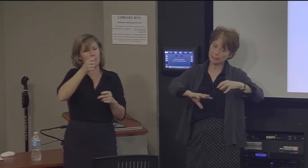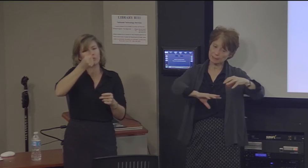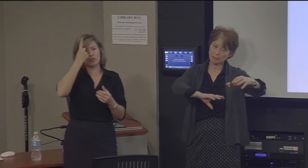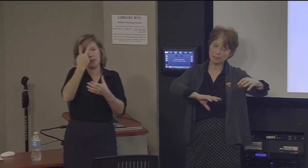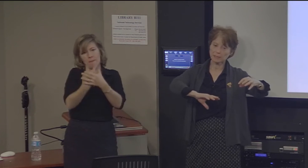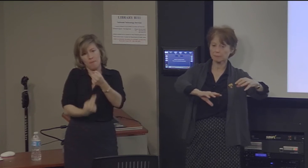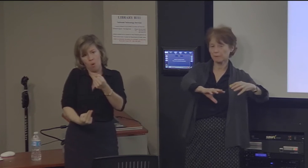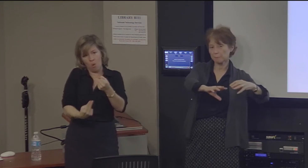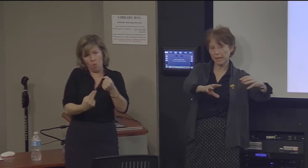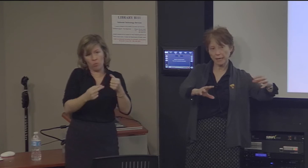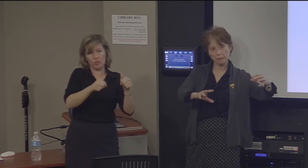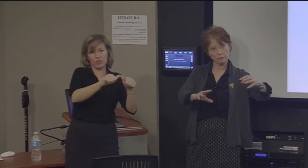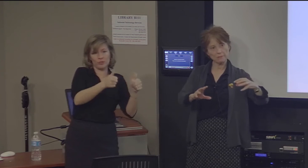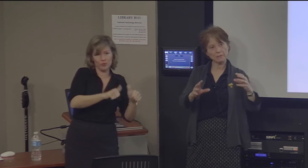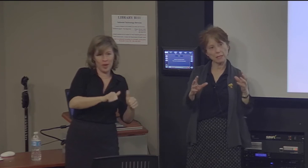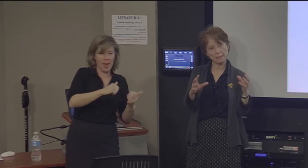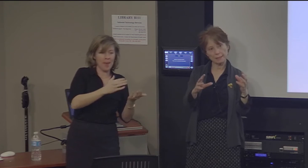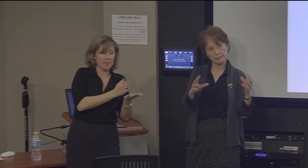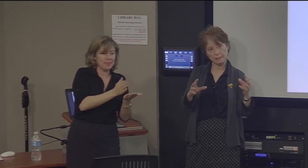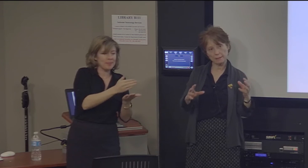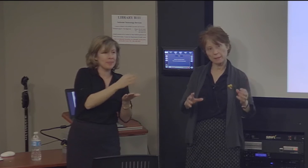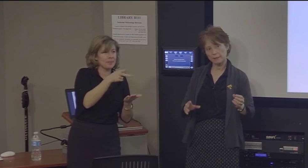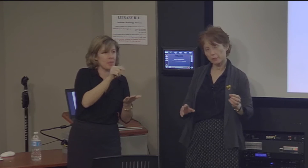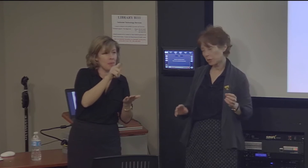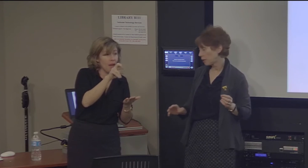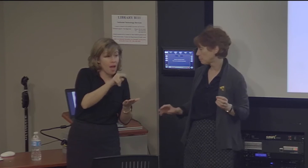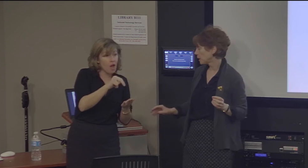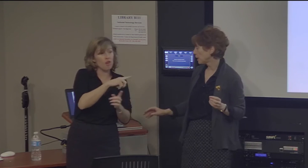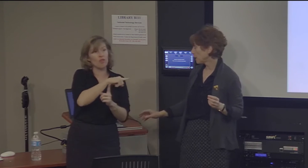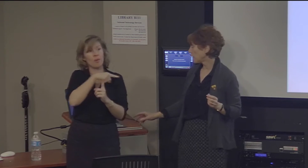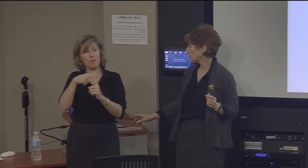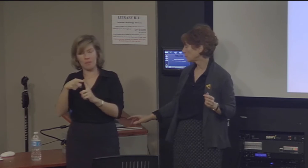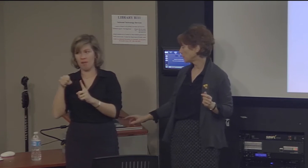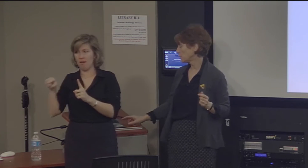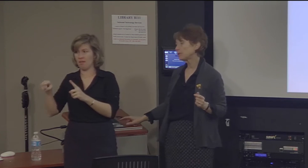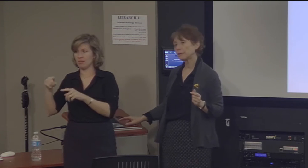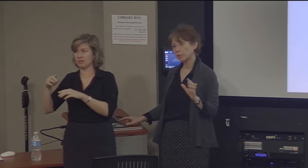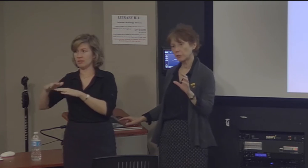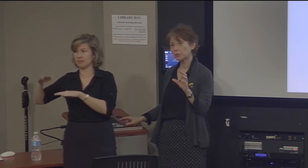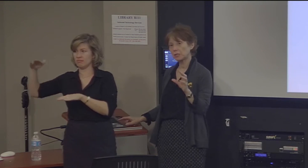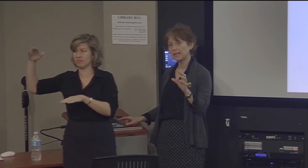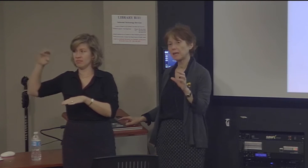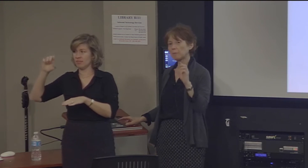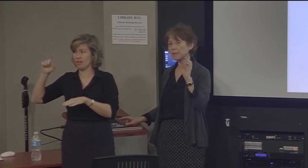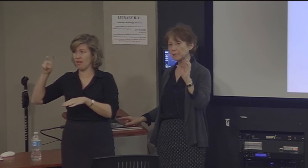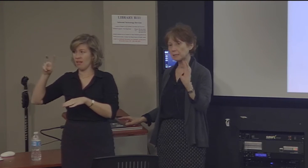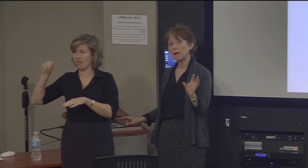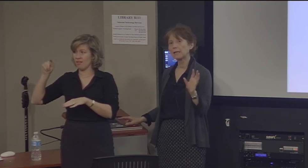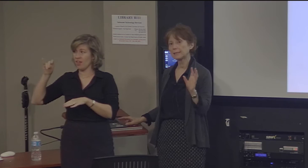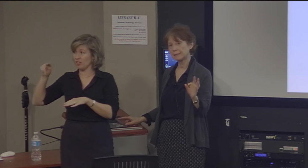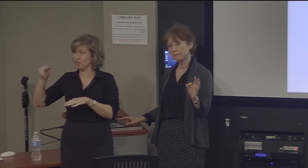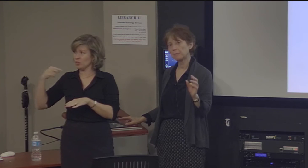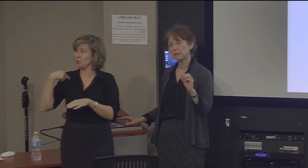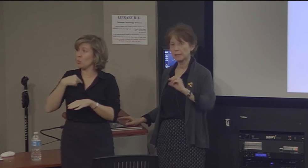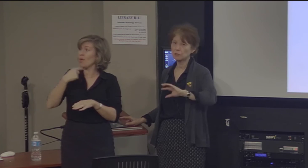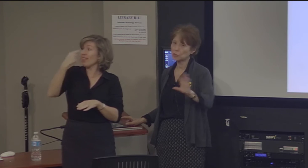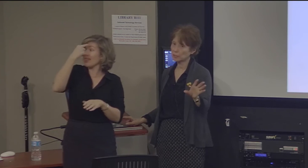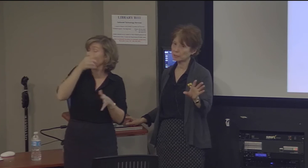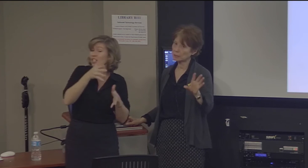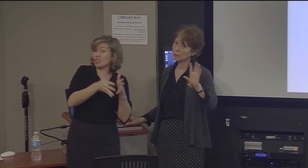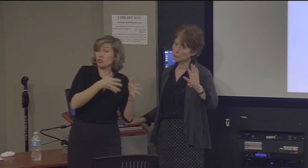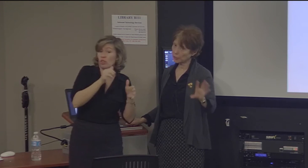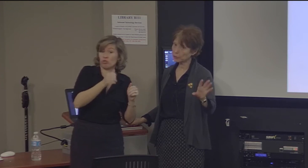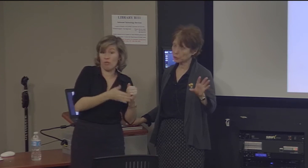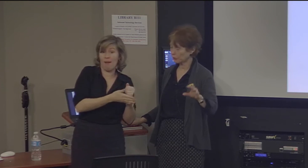to get the concept of the patterns of lines that indicate shape. And we do think gesture can help, but it's not as simple as